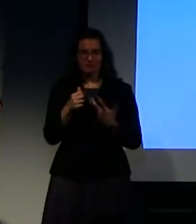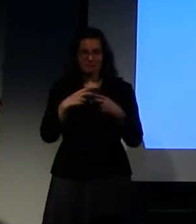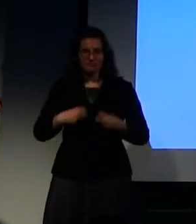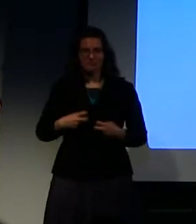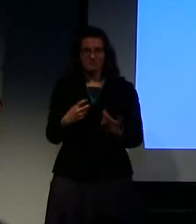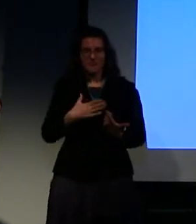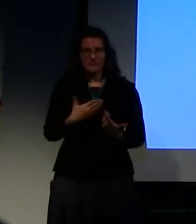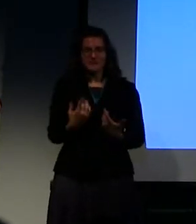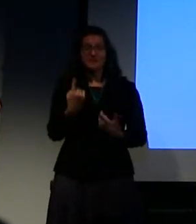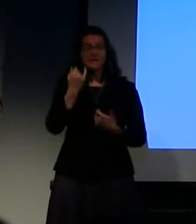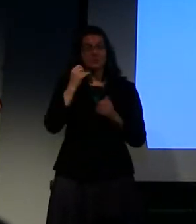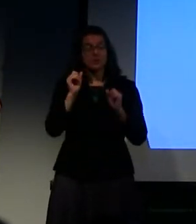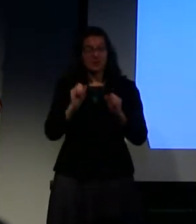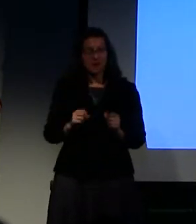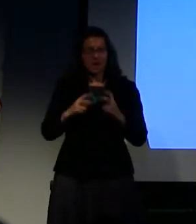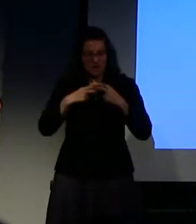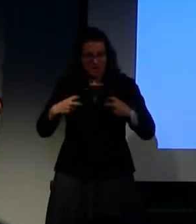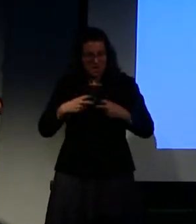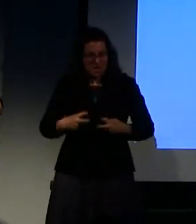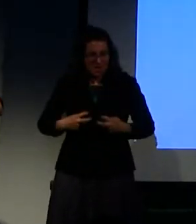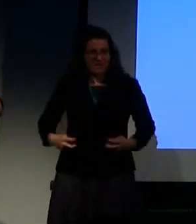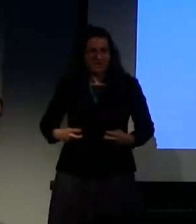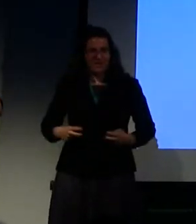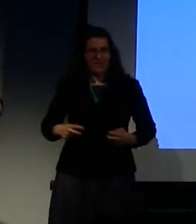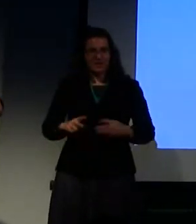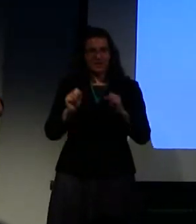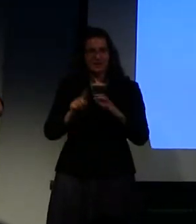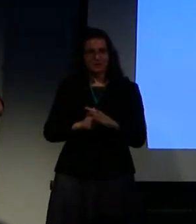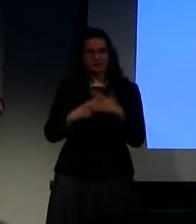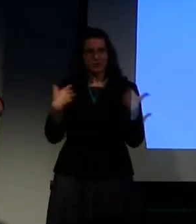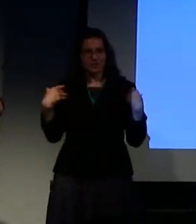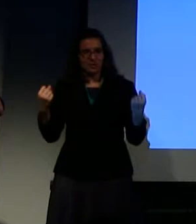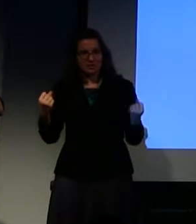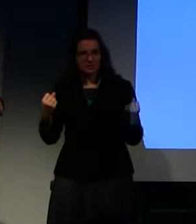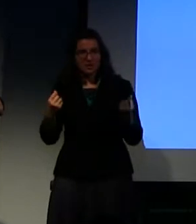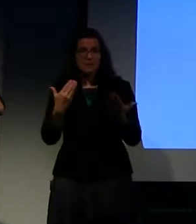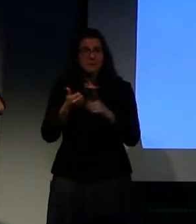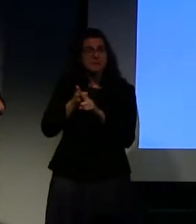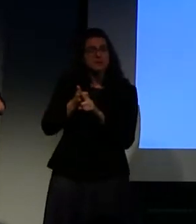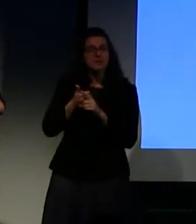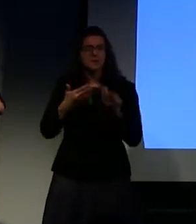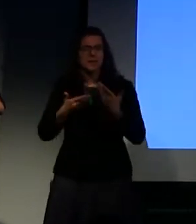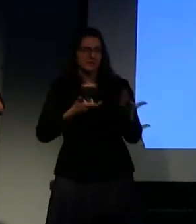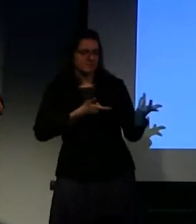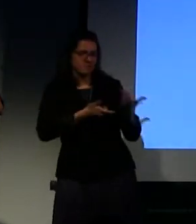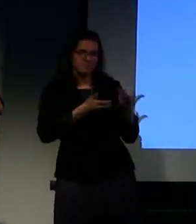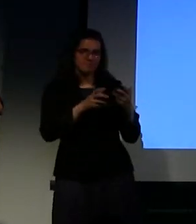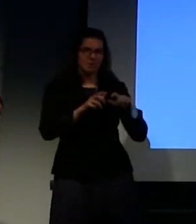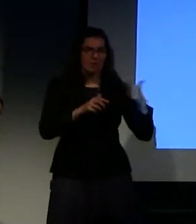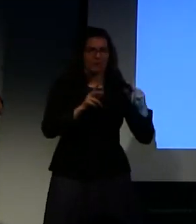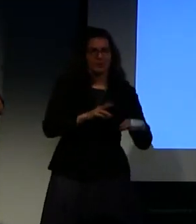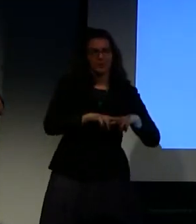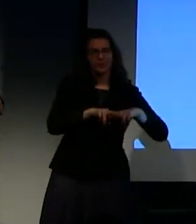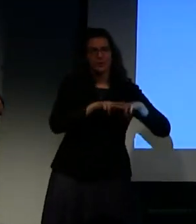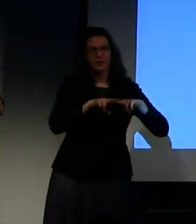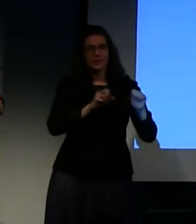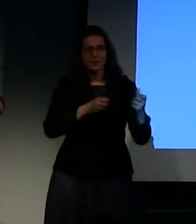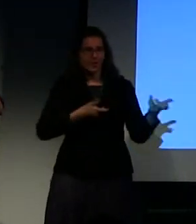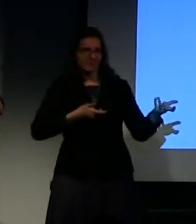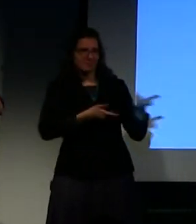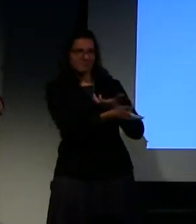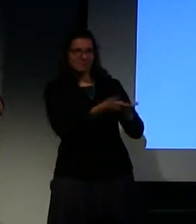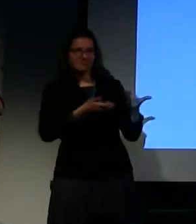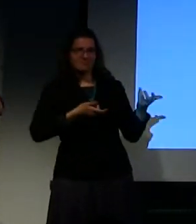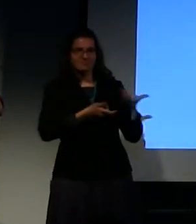yourself, might be the person on the train, but we start to engage and interact in new ways that say we're